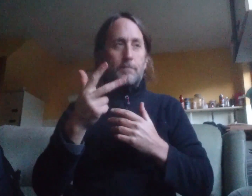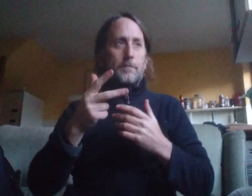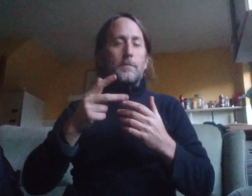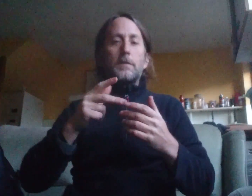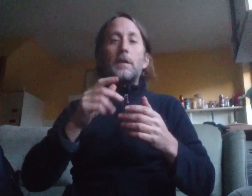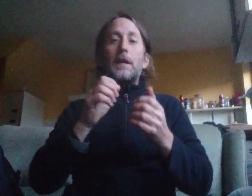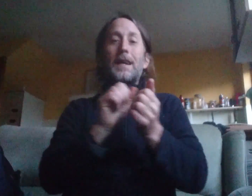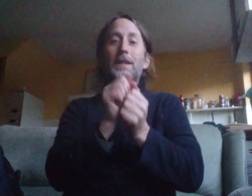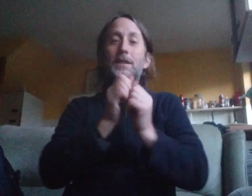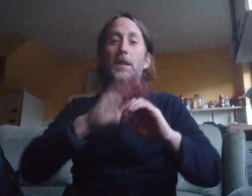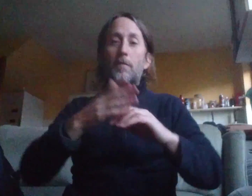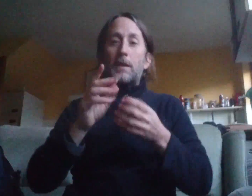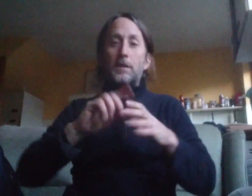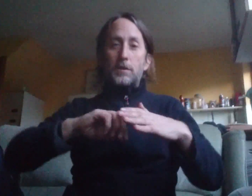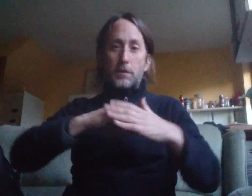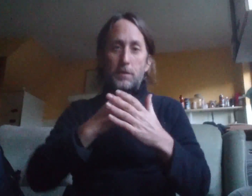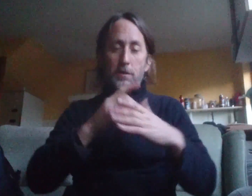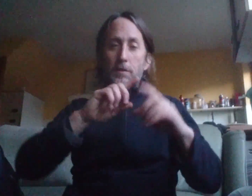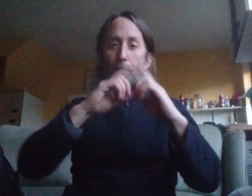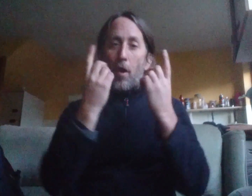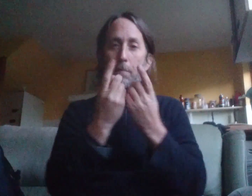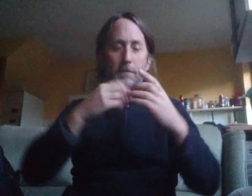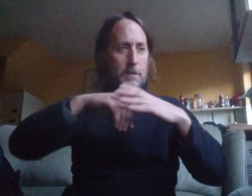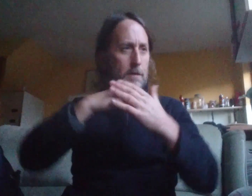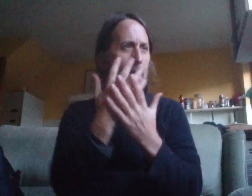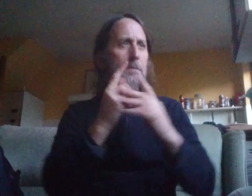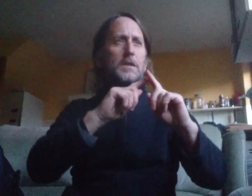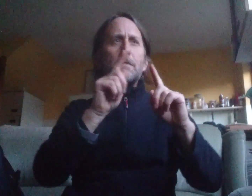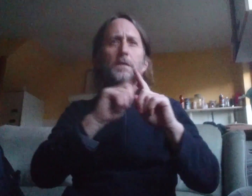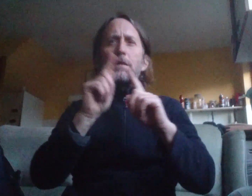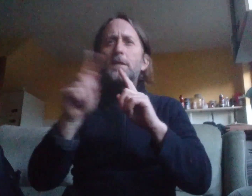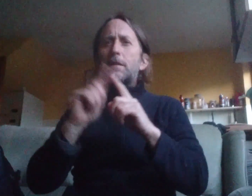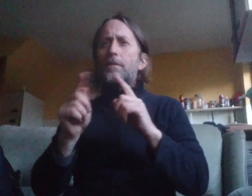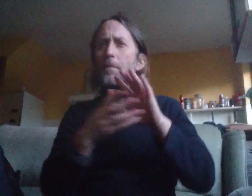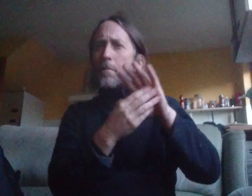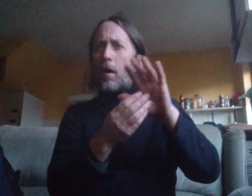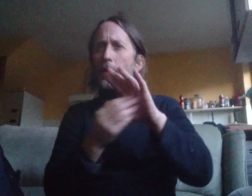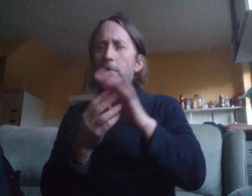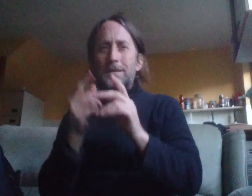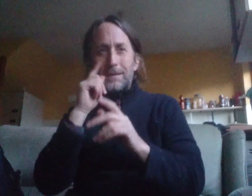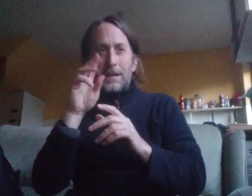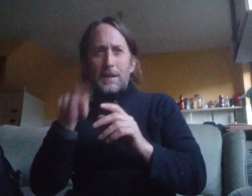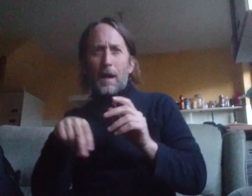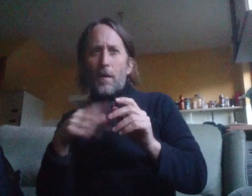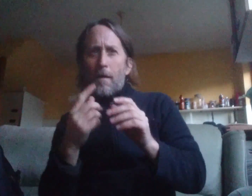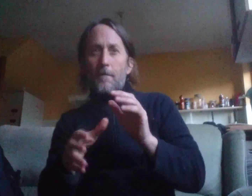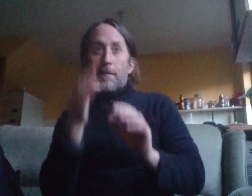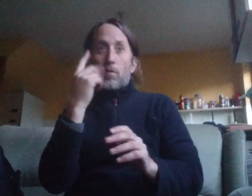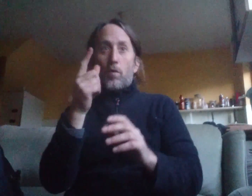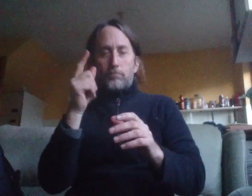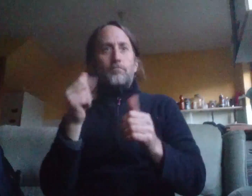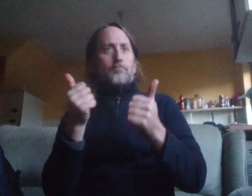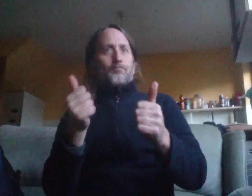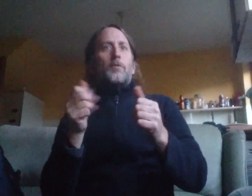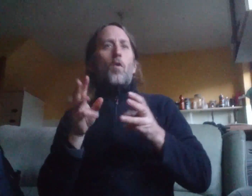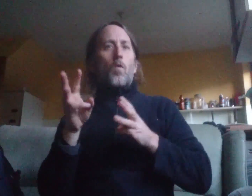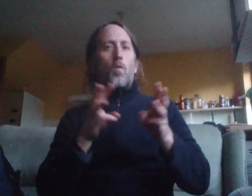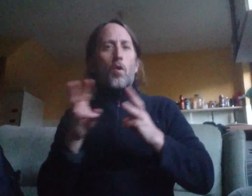experimental prototypes before arriving at a workable technical solution. The motor moves two parallel